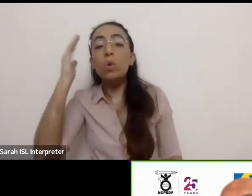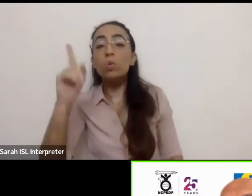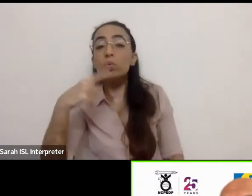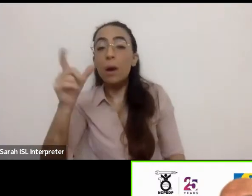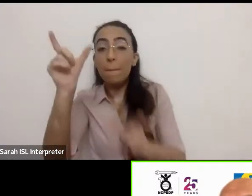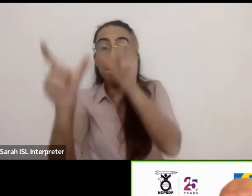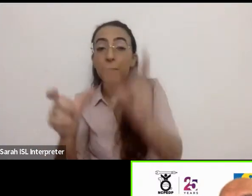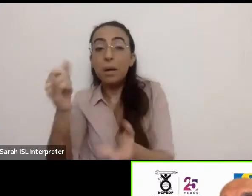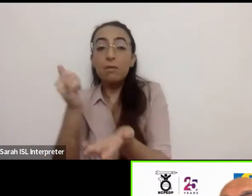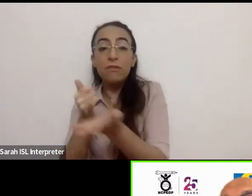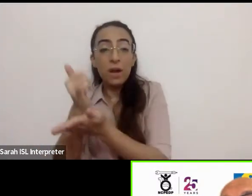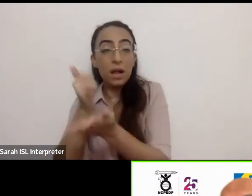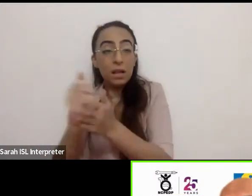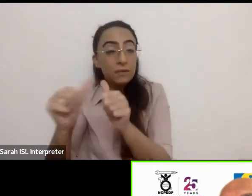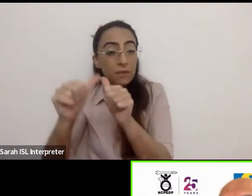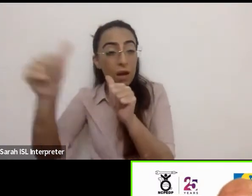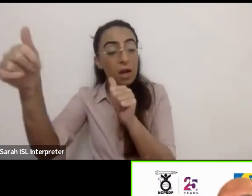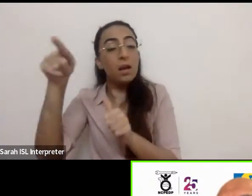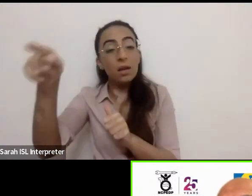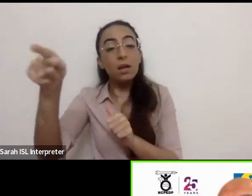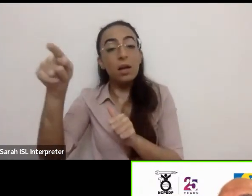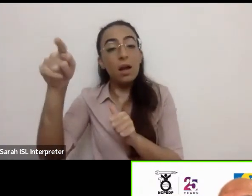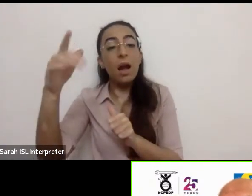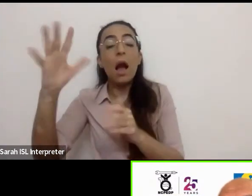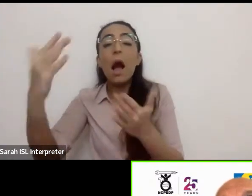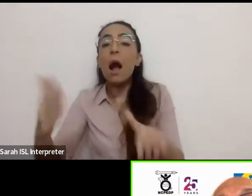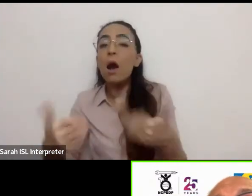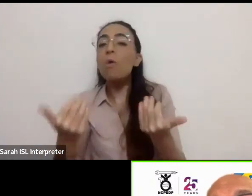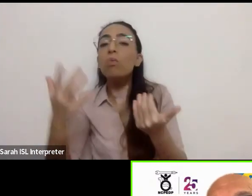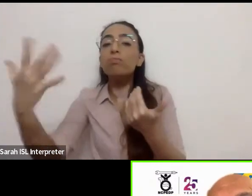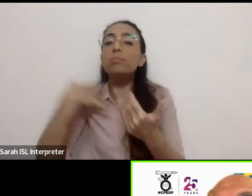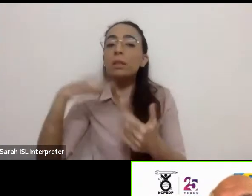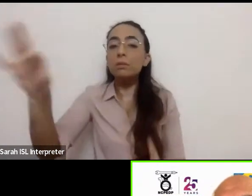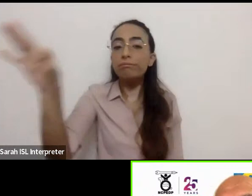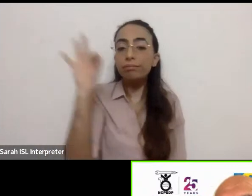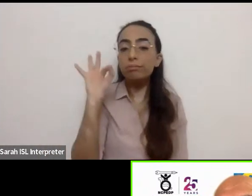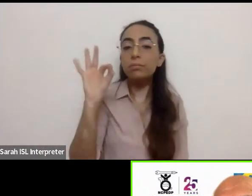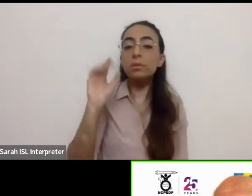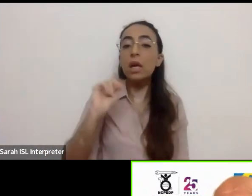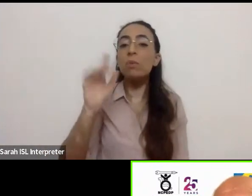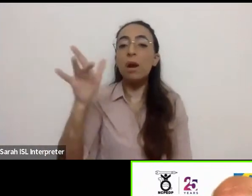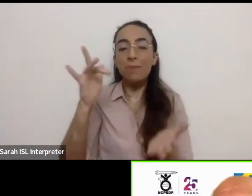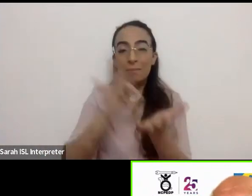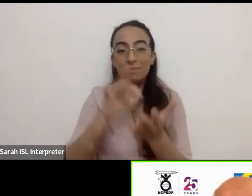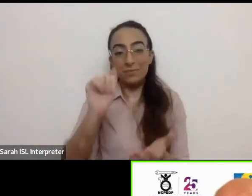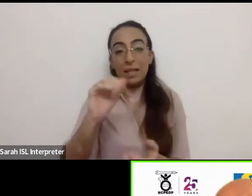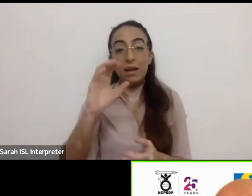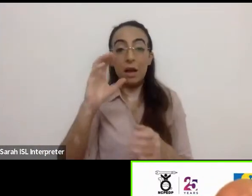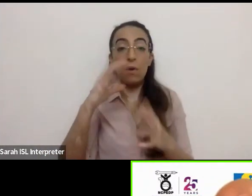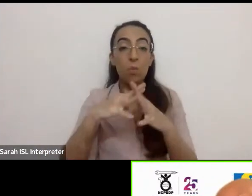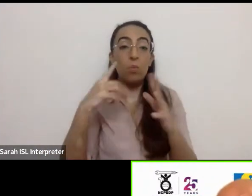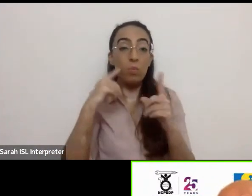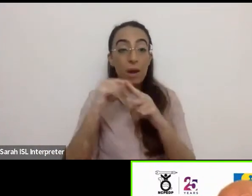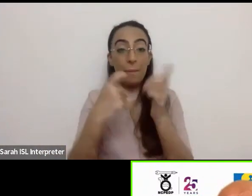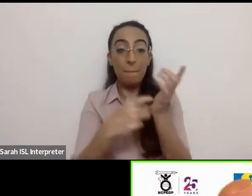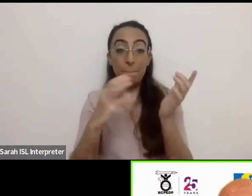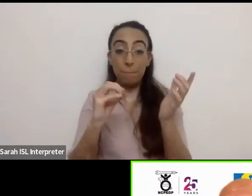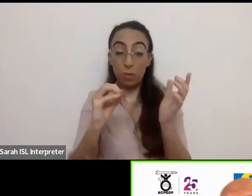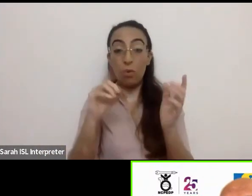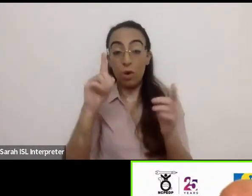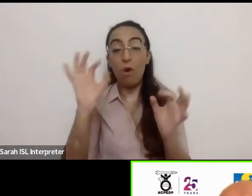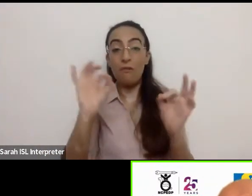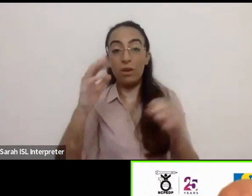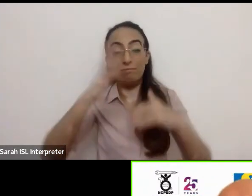rural areas, right, and semi-urban, where probably we don't have campuses like yours. How do we